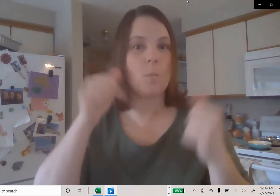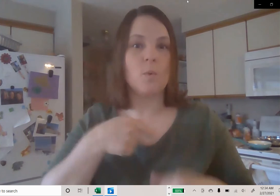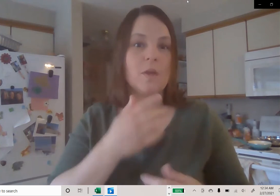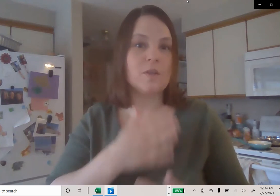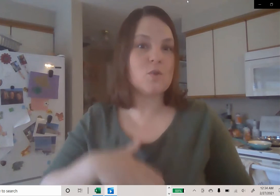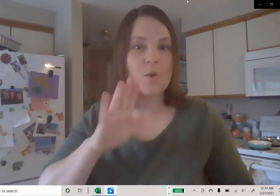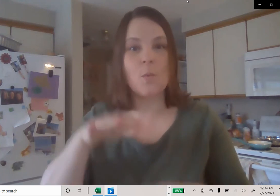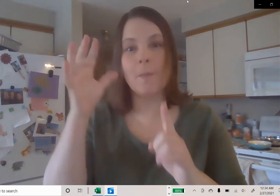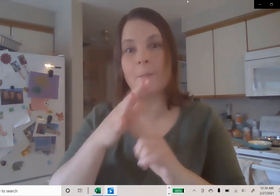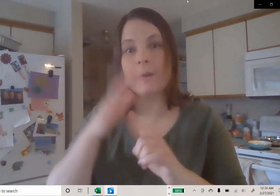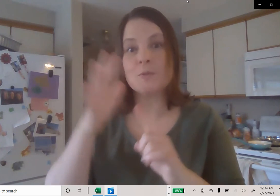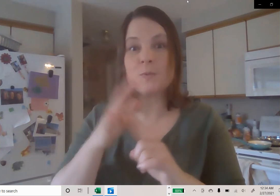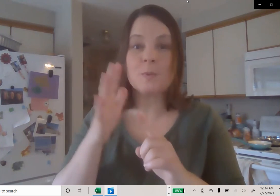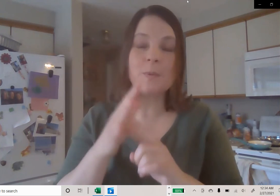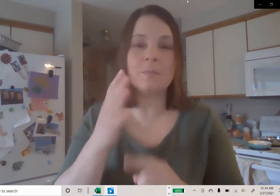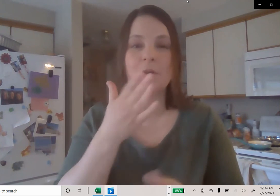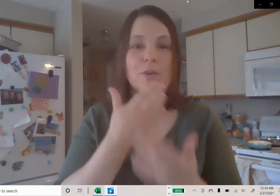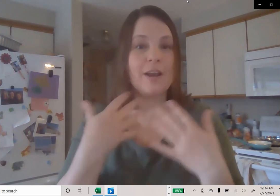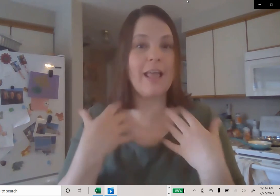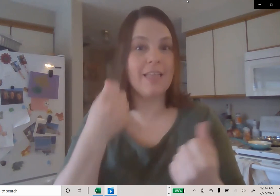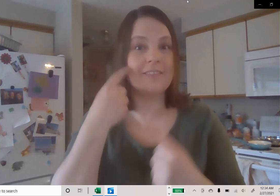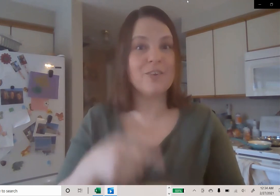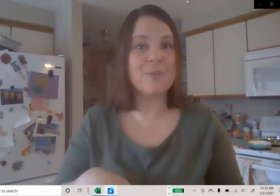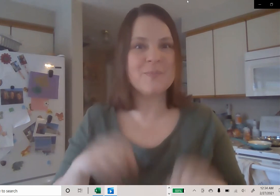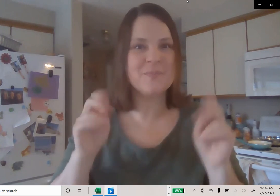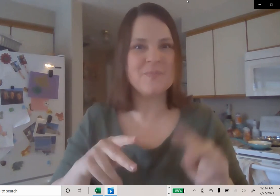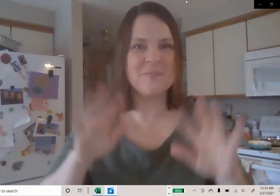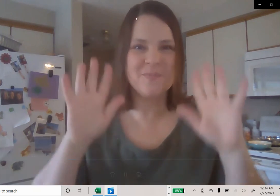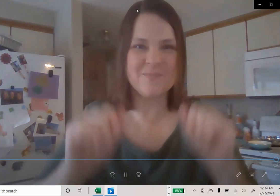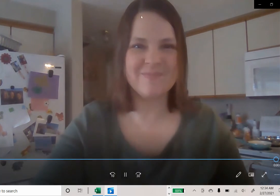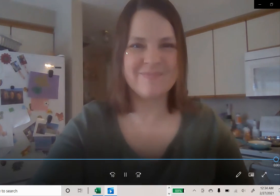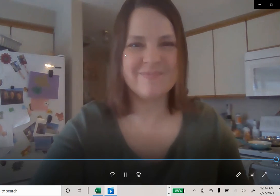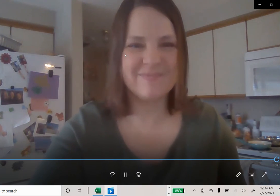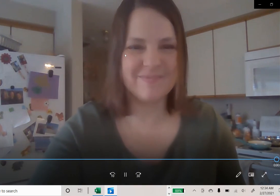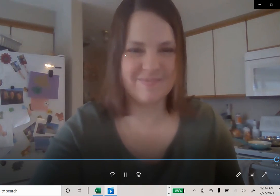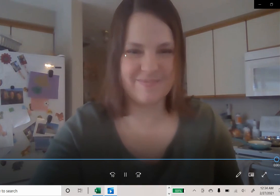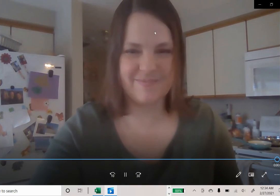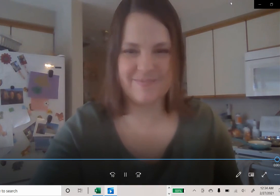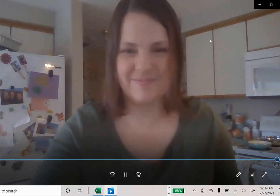together, okay? And hope you enjoy your mushrooms because they're good and healthy for you. All right, bye.